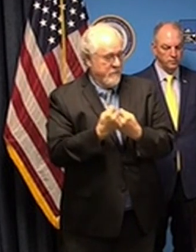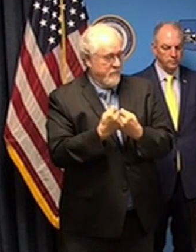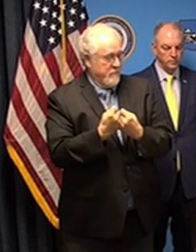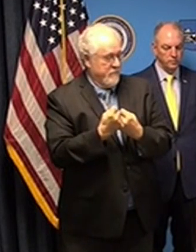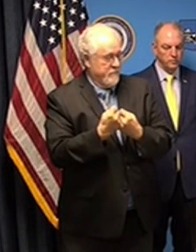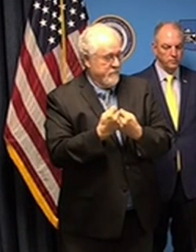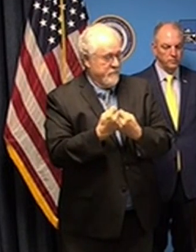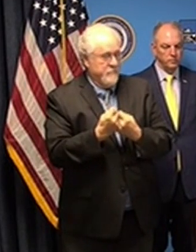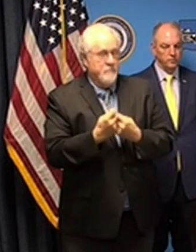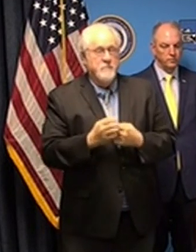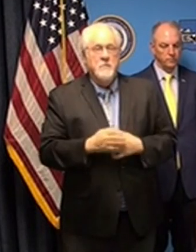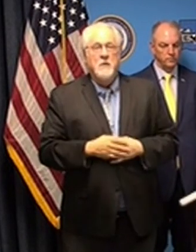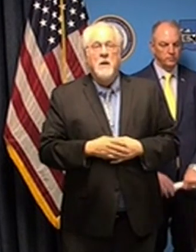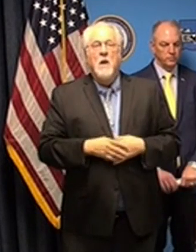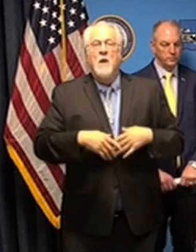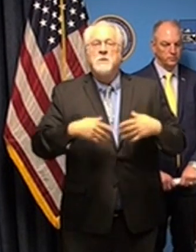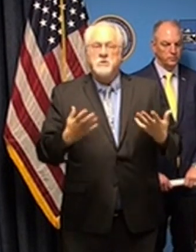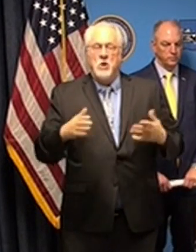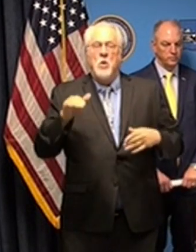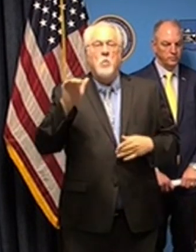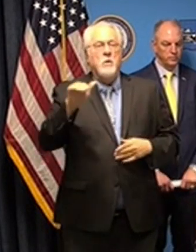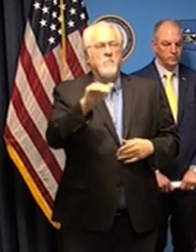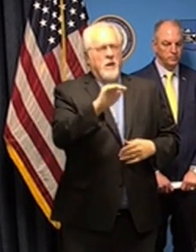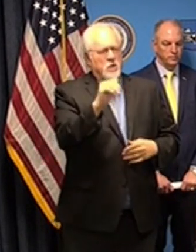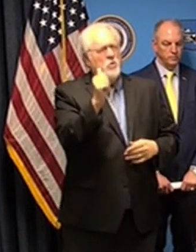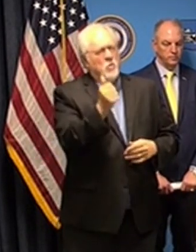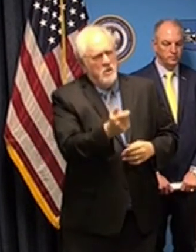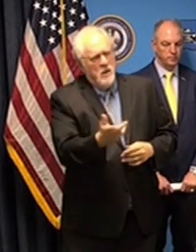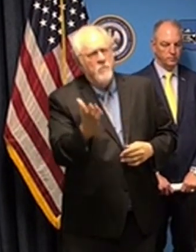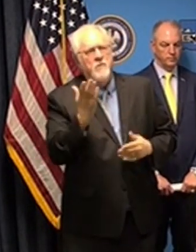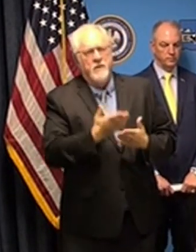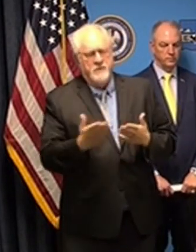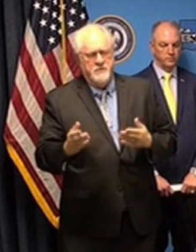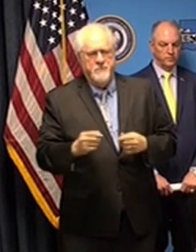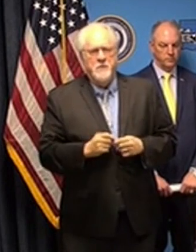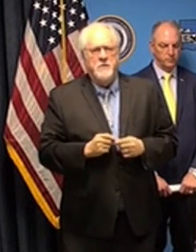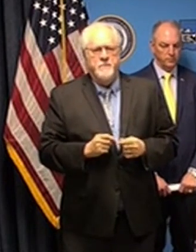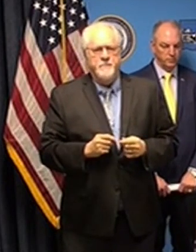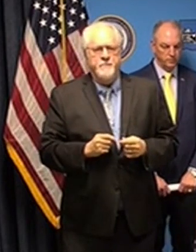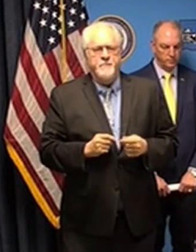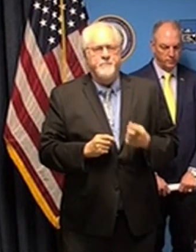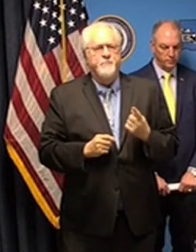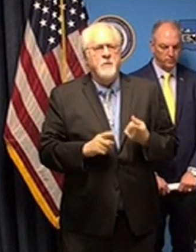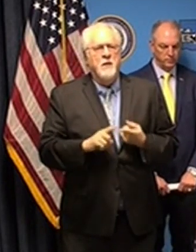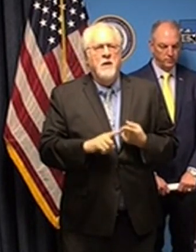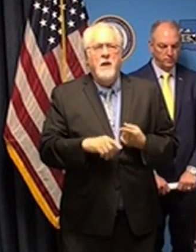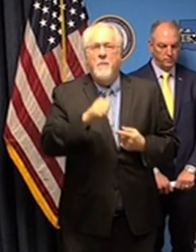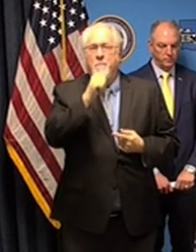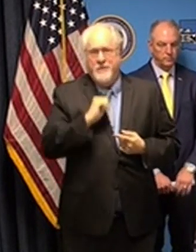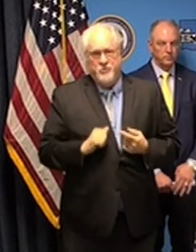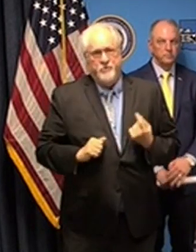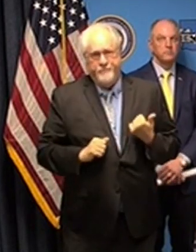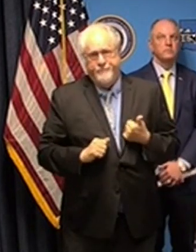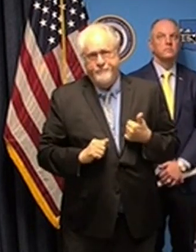state. So let me remind you of a couple of things. Be